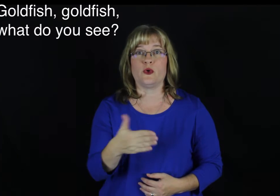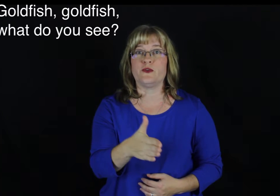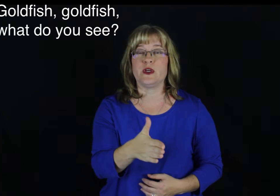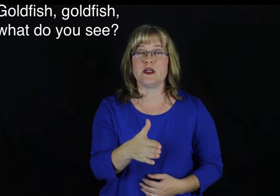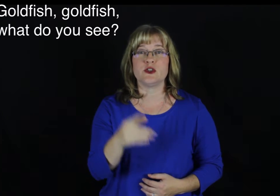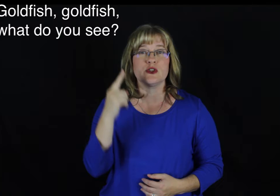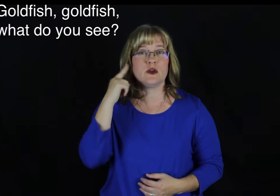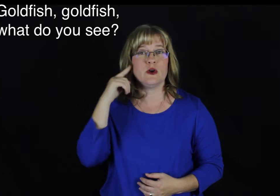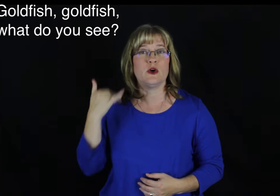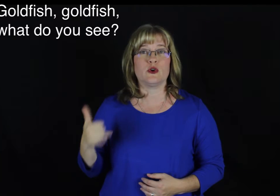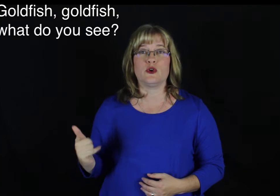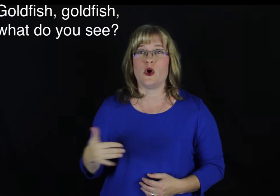Goldfish,